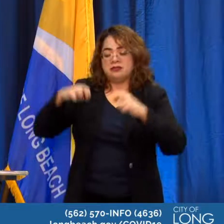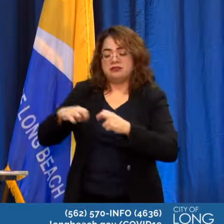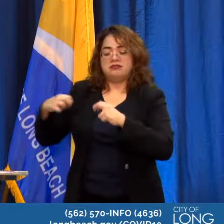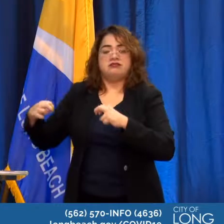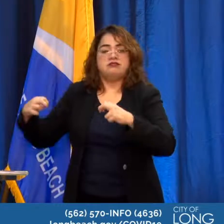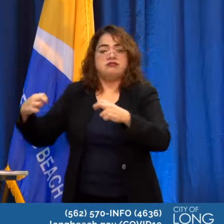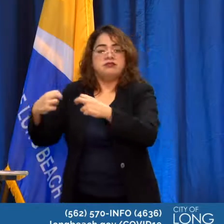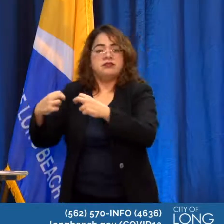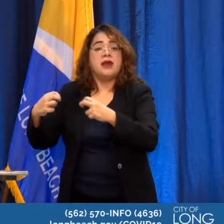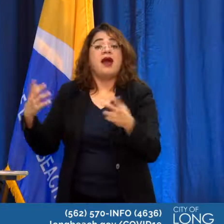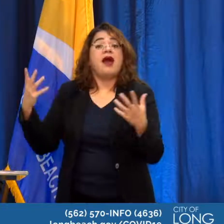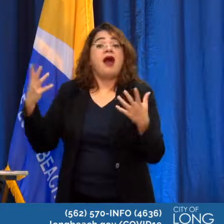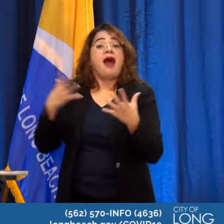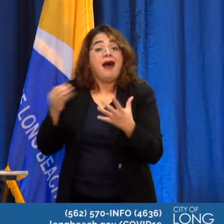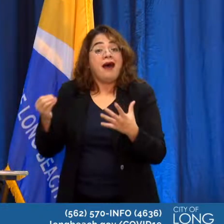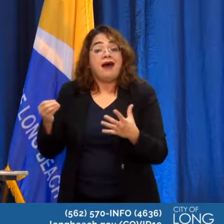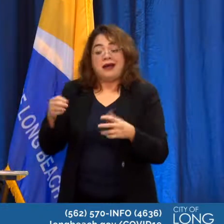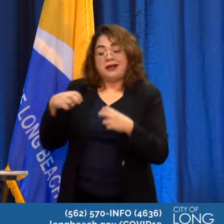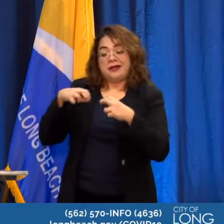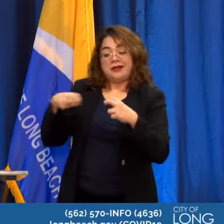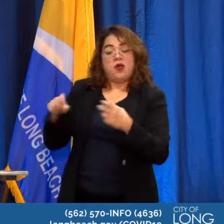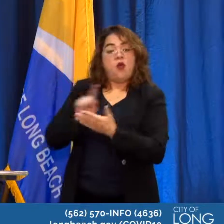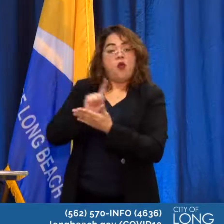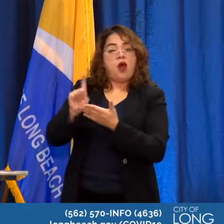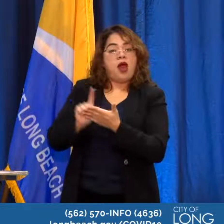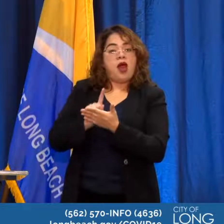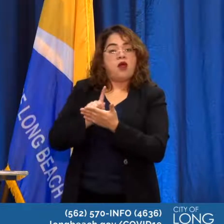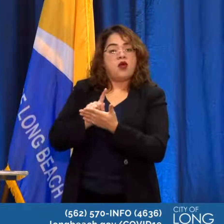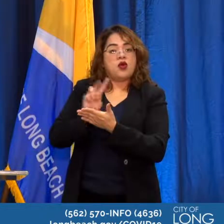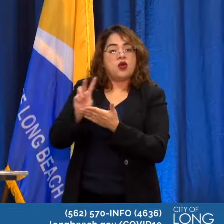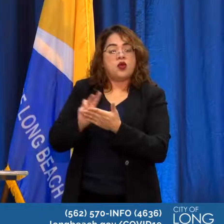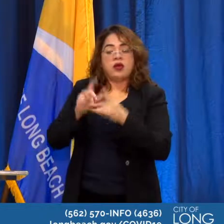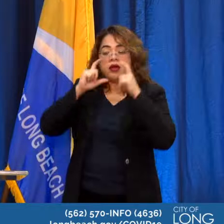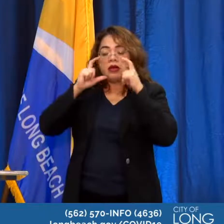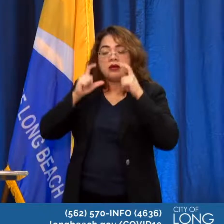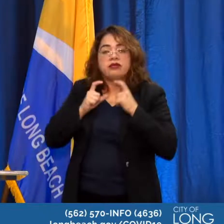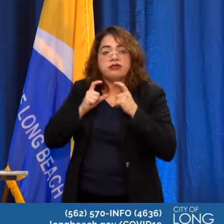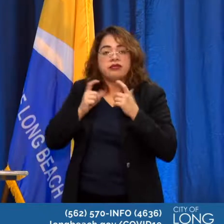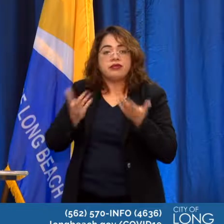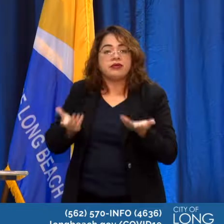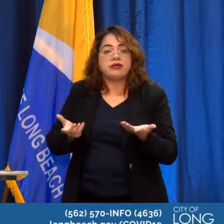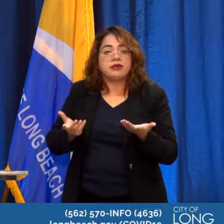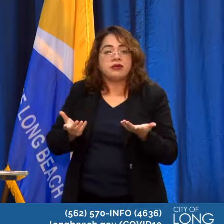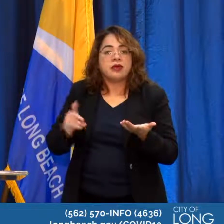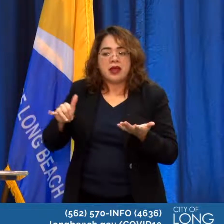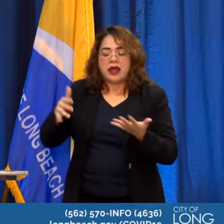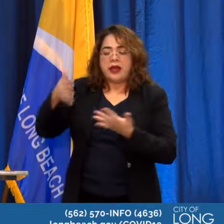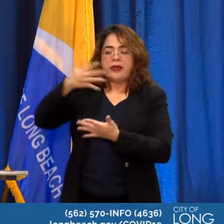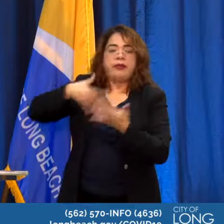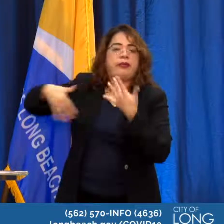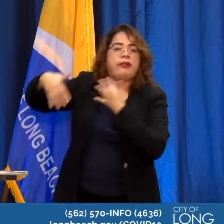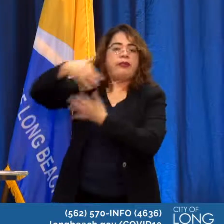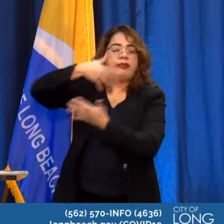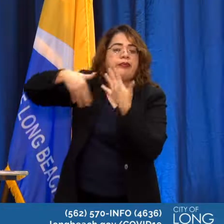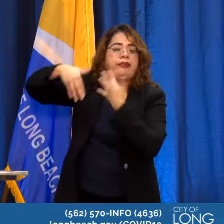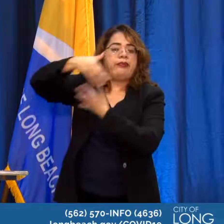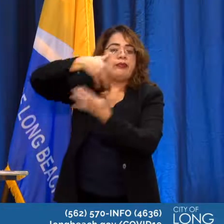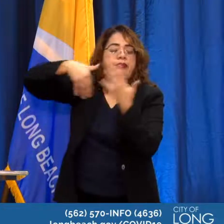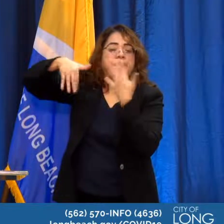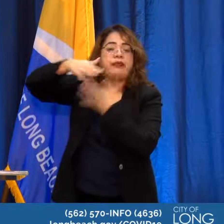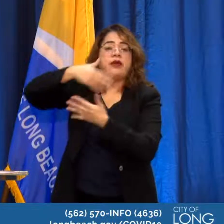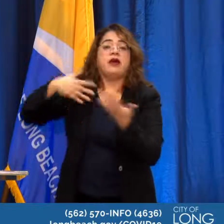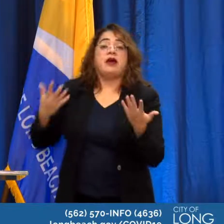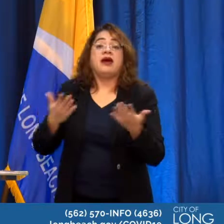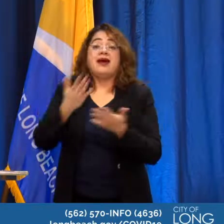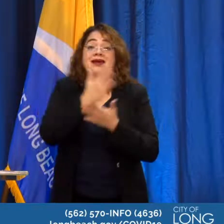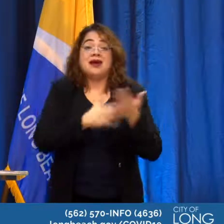as a gathering with no masks. But we also have restaurants that don't follow the guidance as much, and we've spent a lot of time as a venue task force and others really